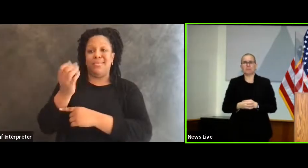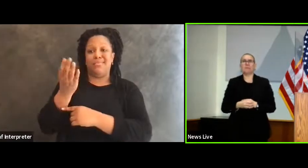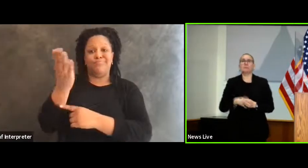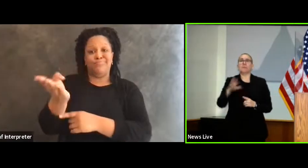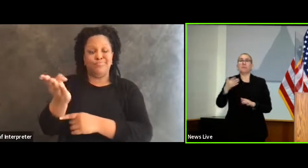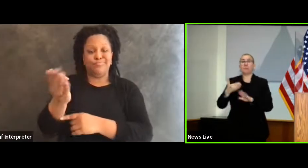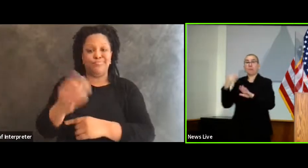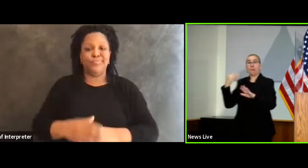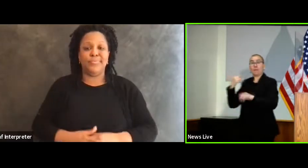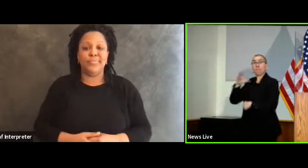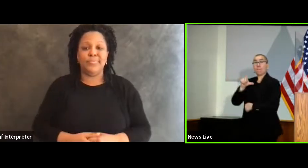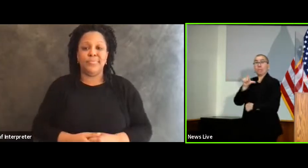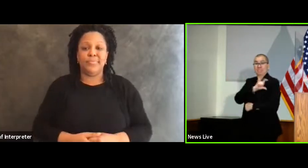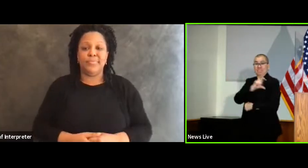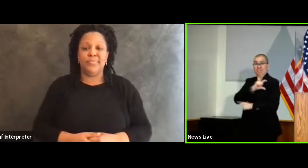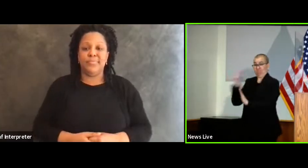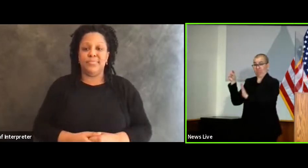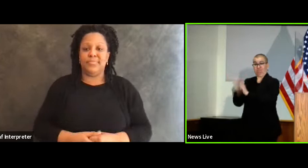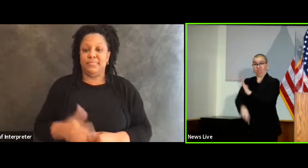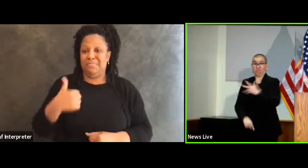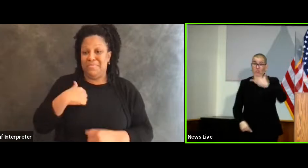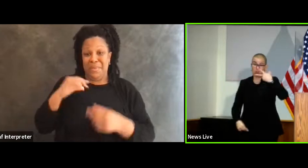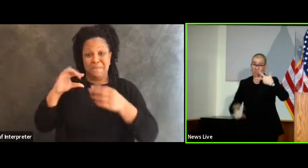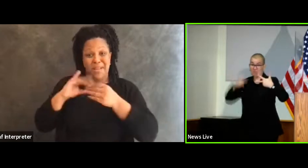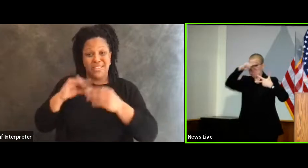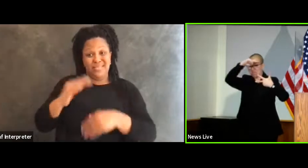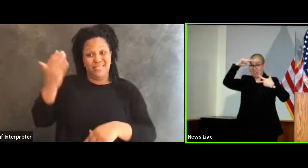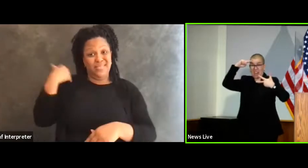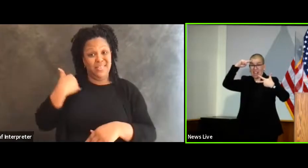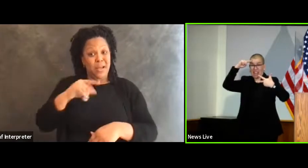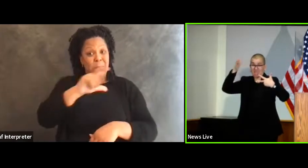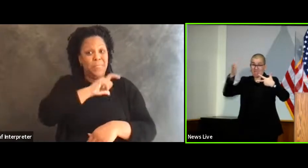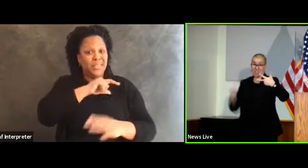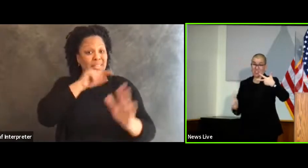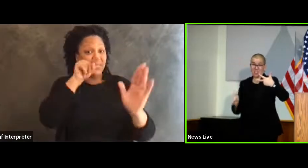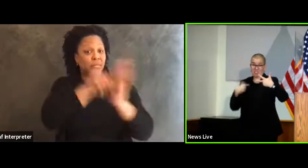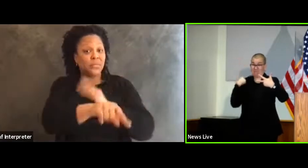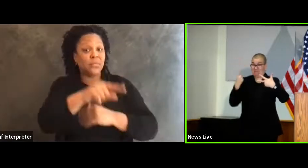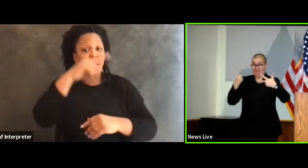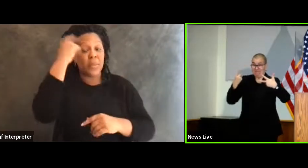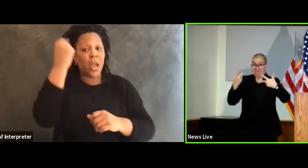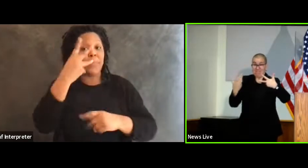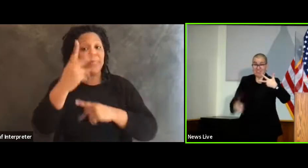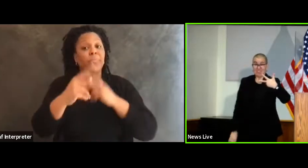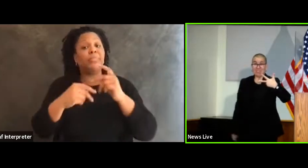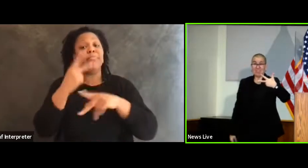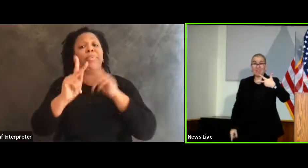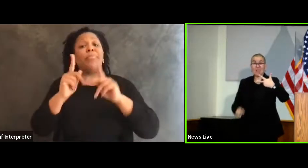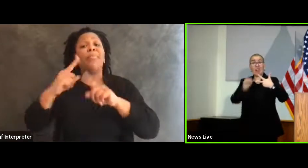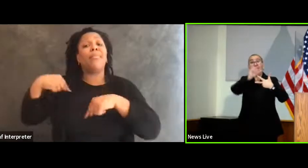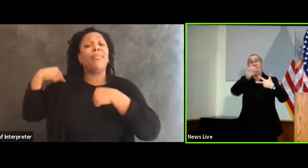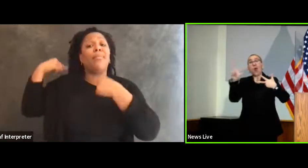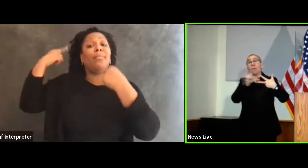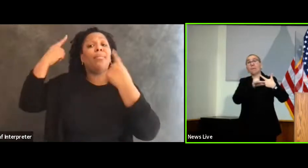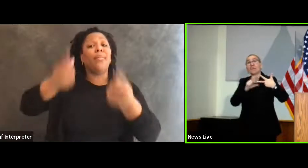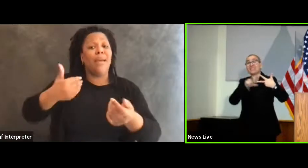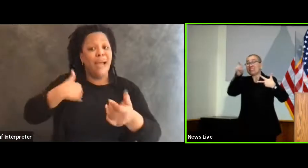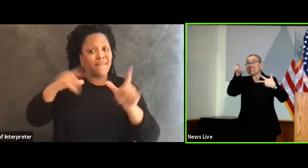killed these 3 Black citizens and others over the years were all licensed by the state of